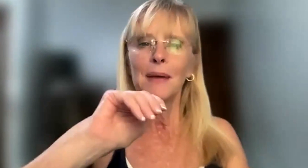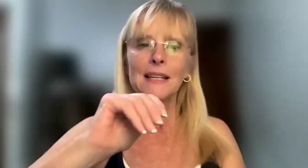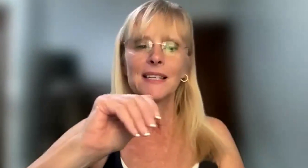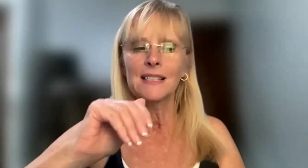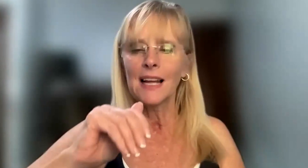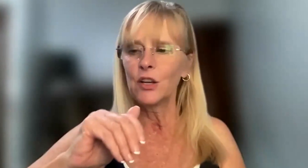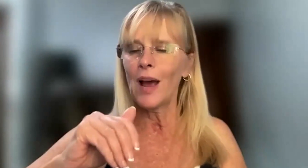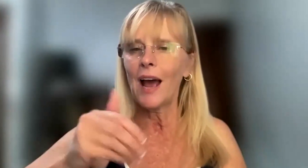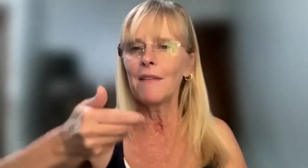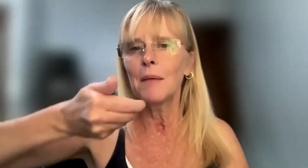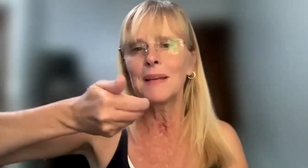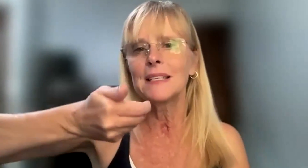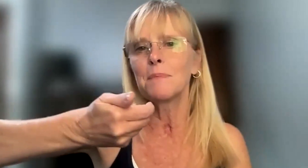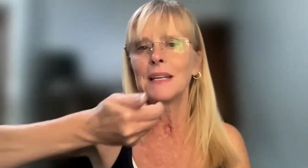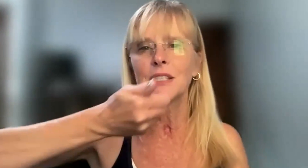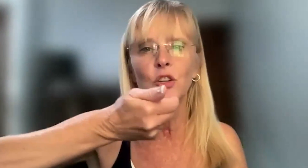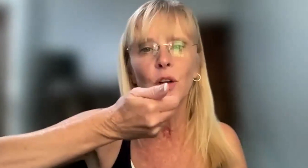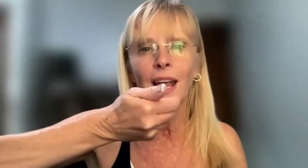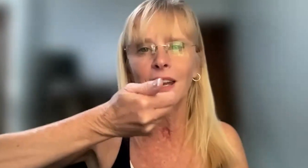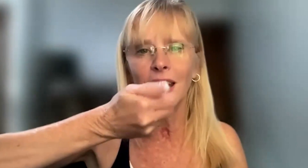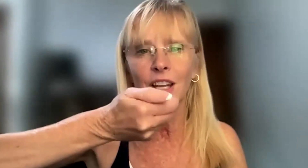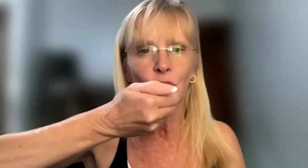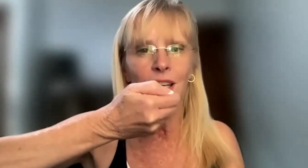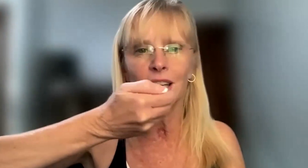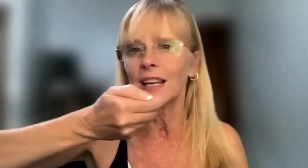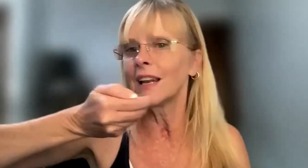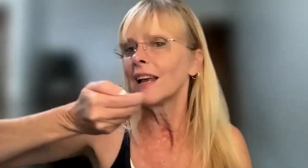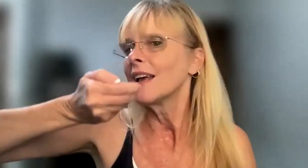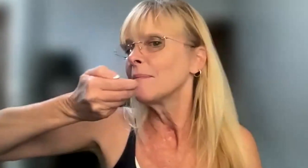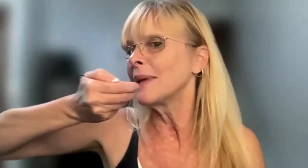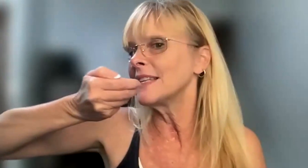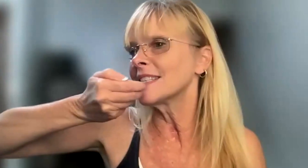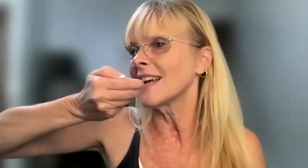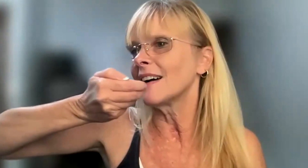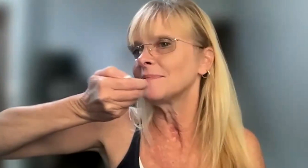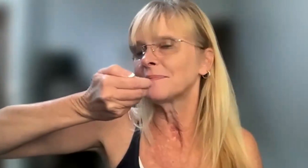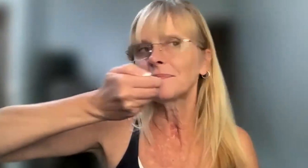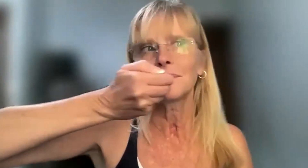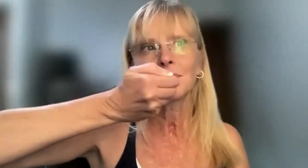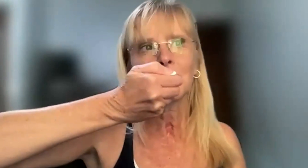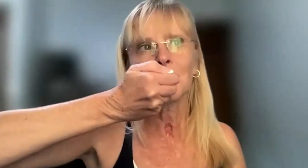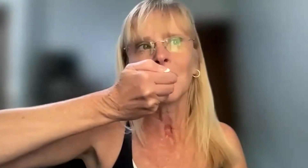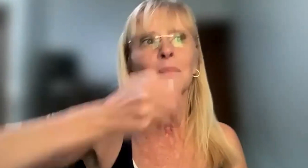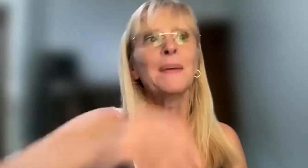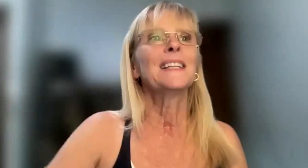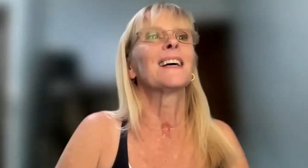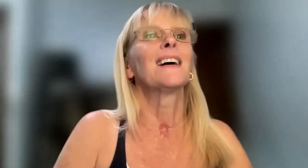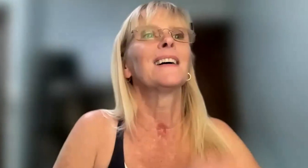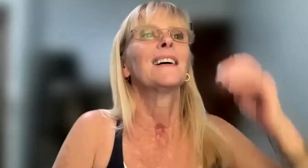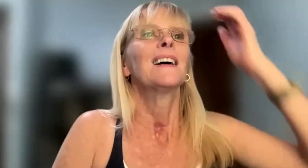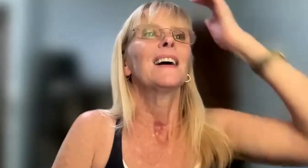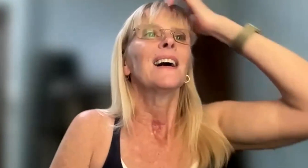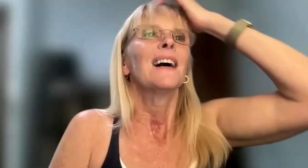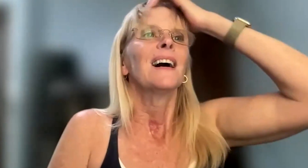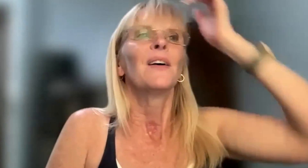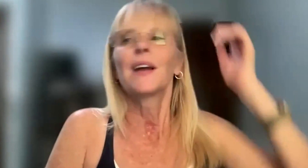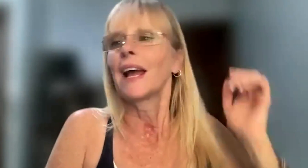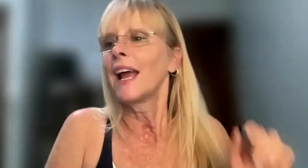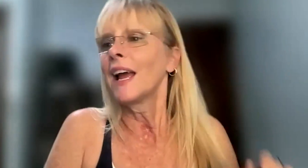Pizza, it's like you have that piece of pizza in your hand and you're eating it. Pizza, pizza. Okay, and